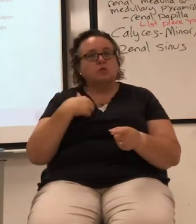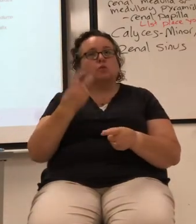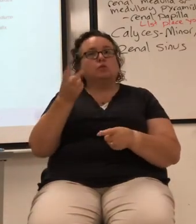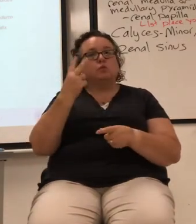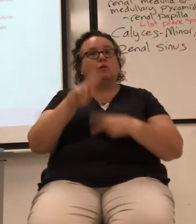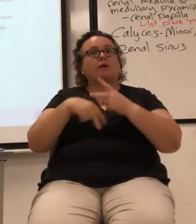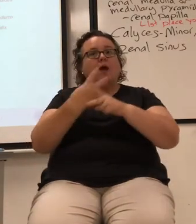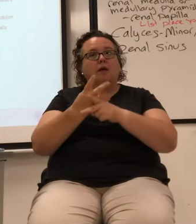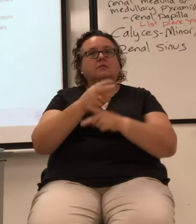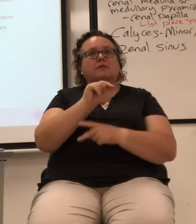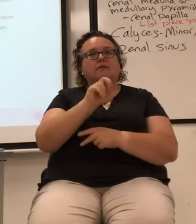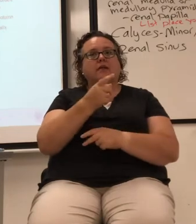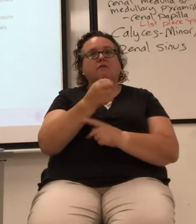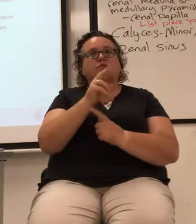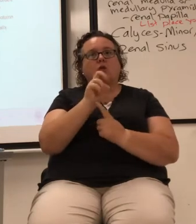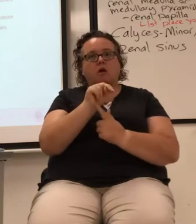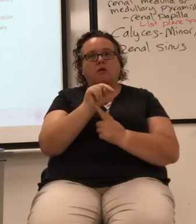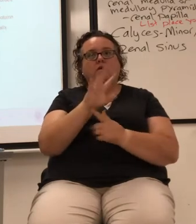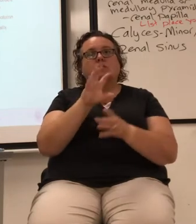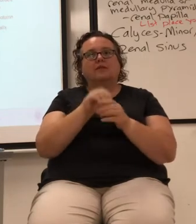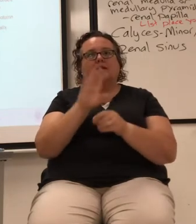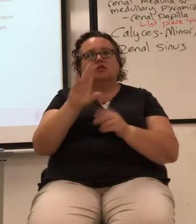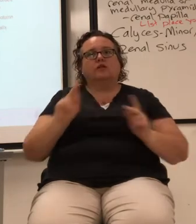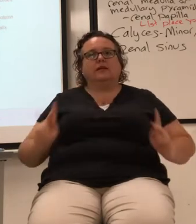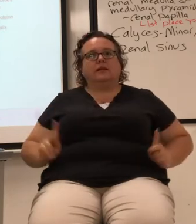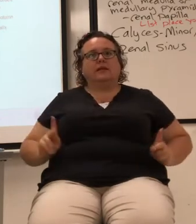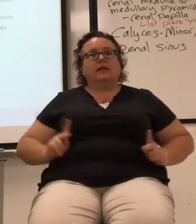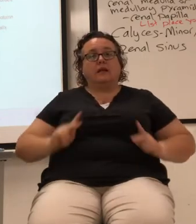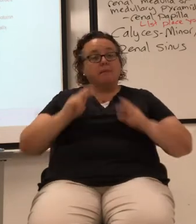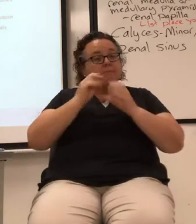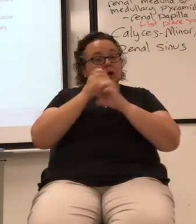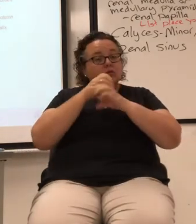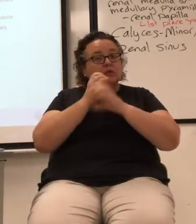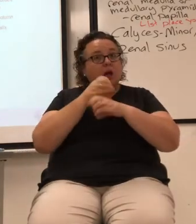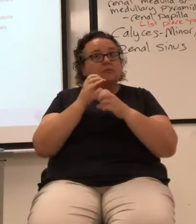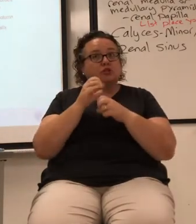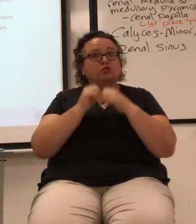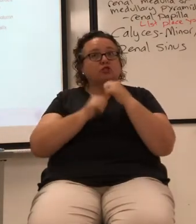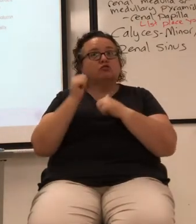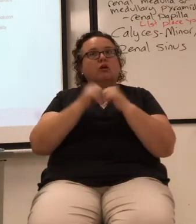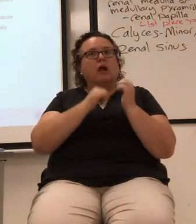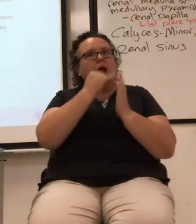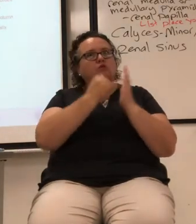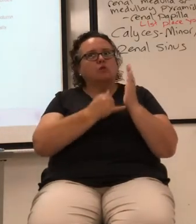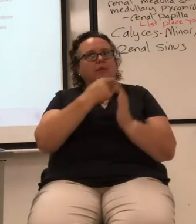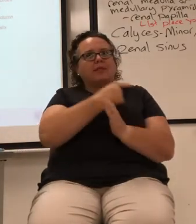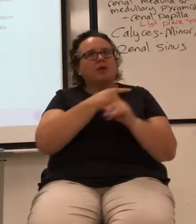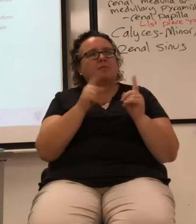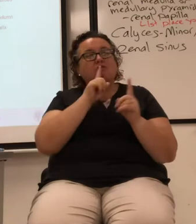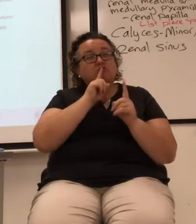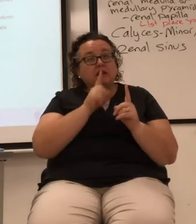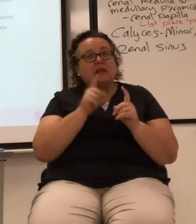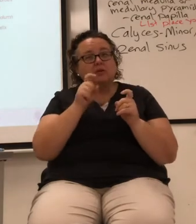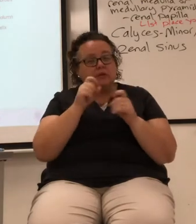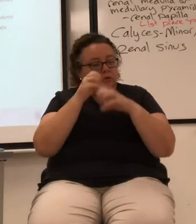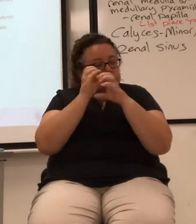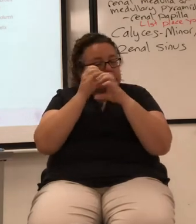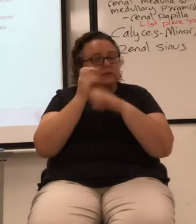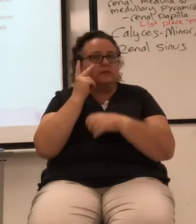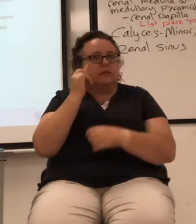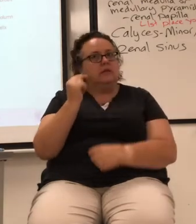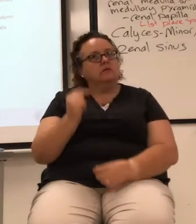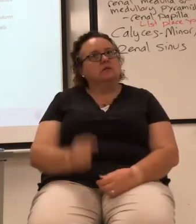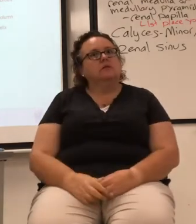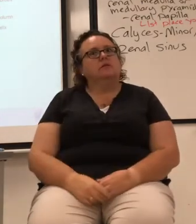of nephrons in the kidney. It's a microscopic structure. I mean, I drew it in there, but you really need to look at this stuff under the